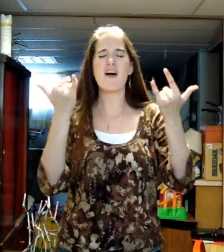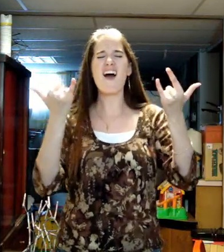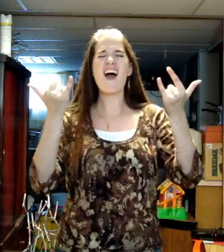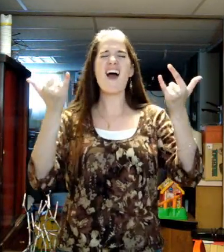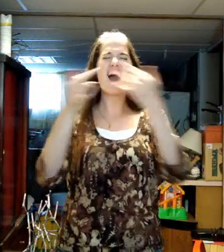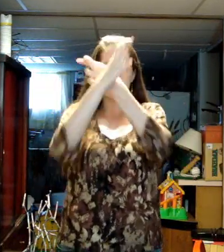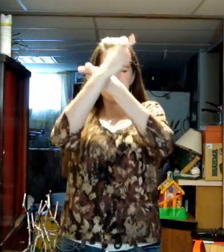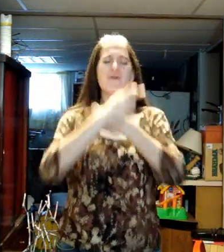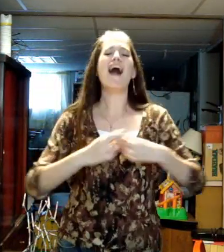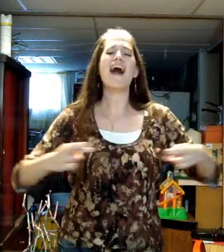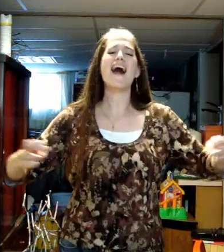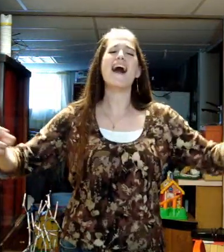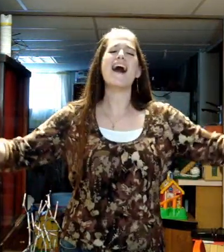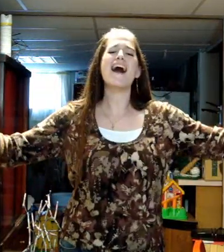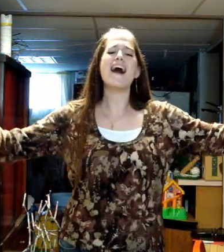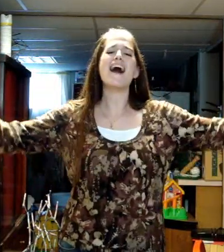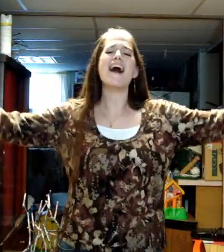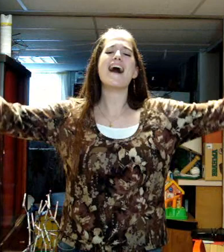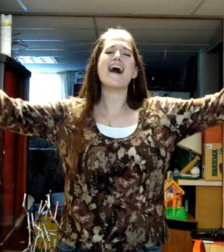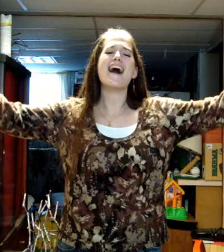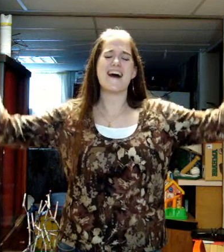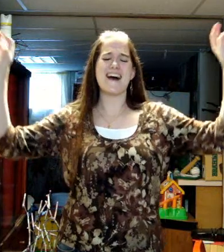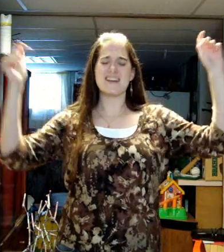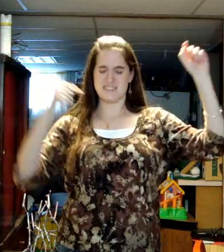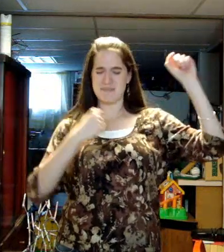I don't know what it Excuse me